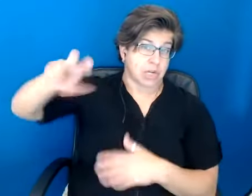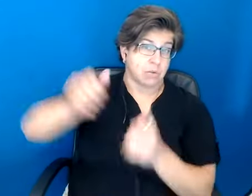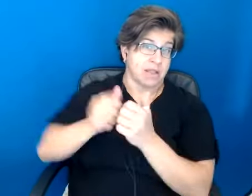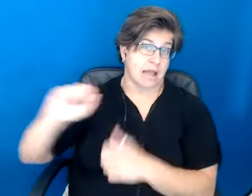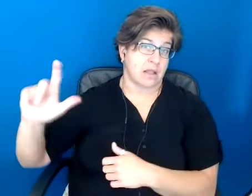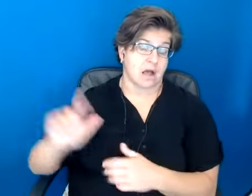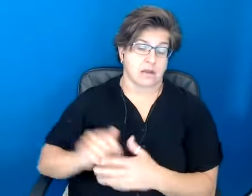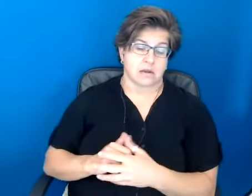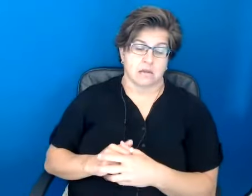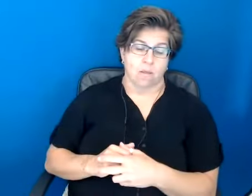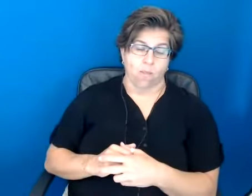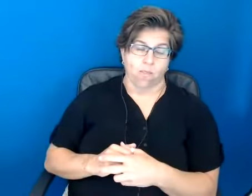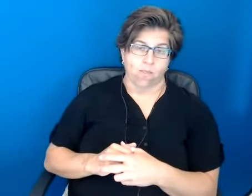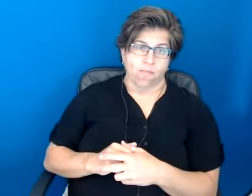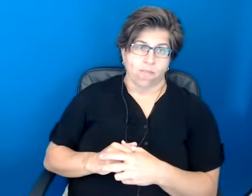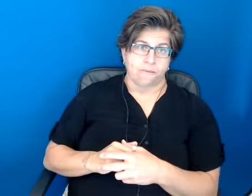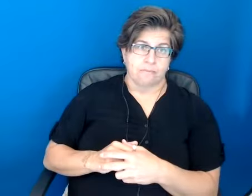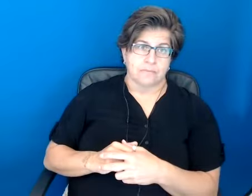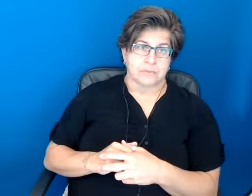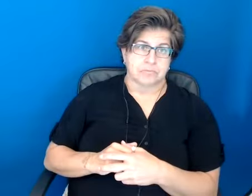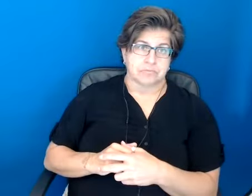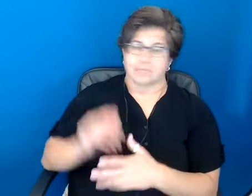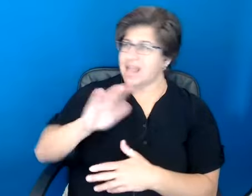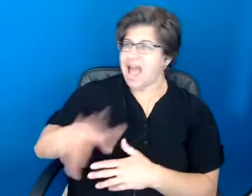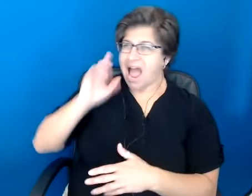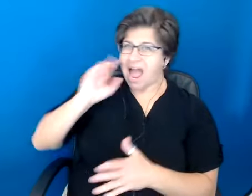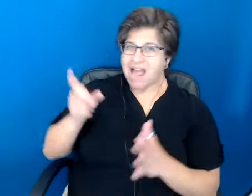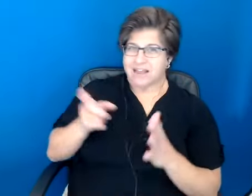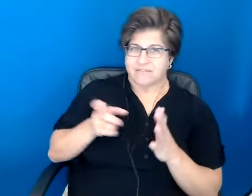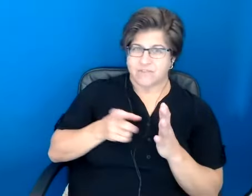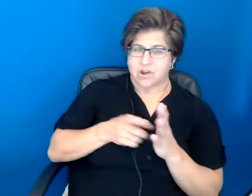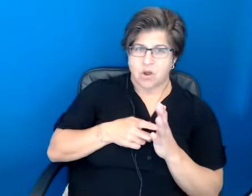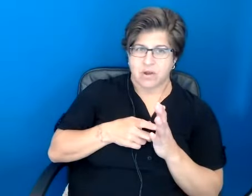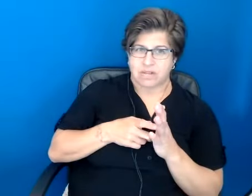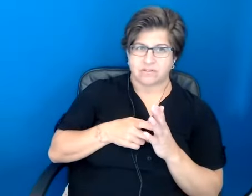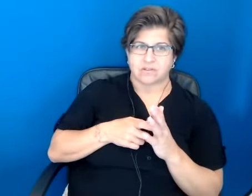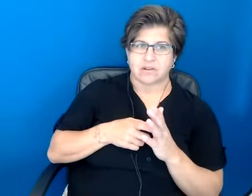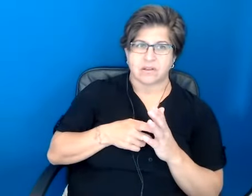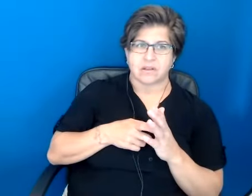other meetings and blah, blah. So that was my start of my journey to Al-Anon.